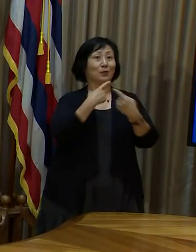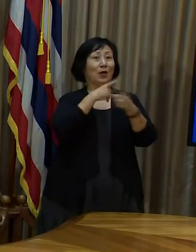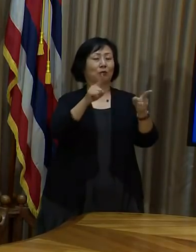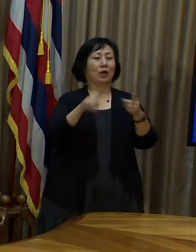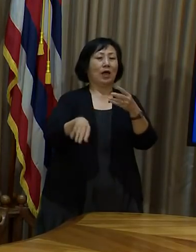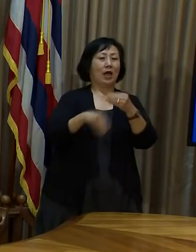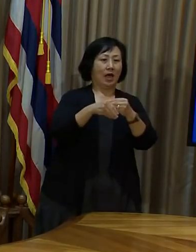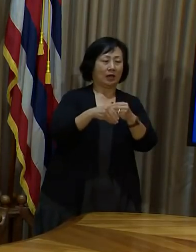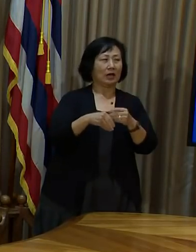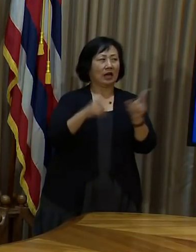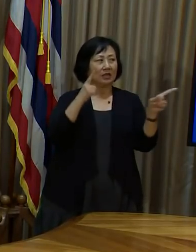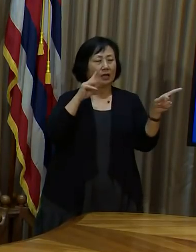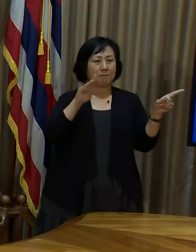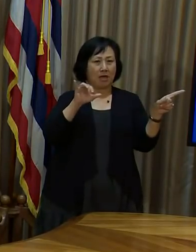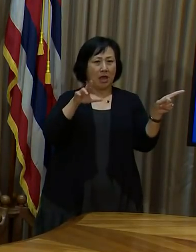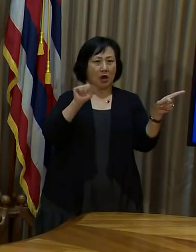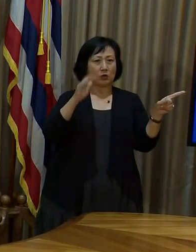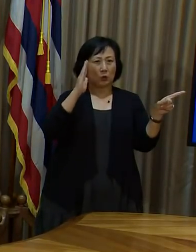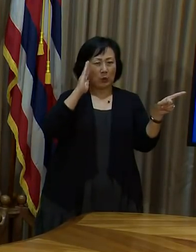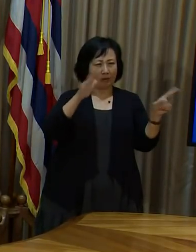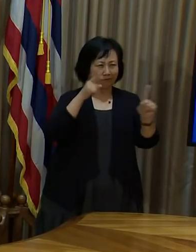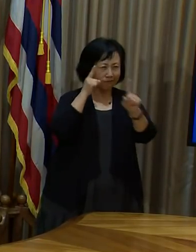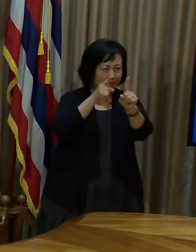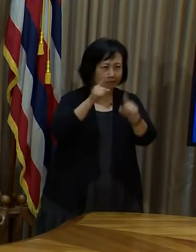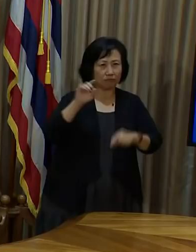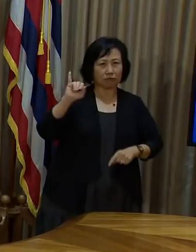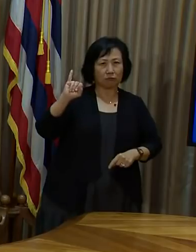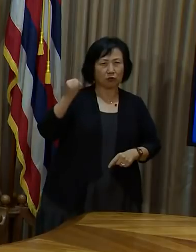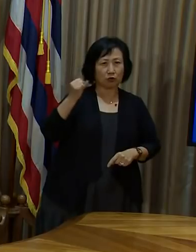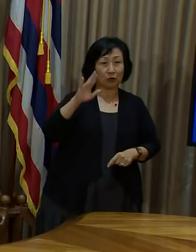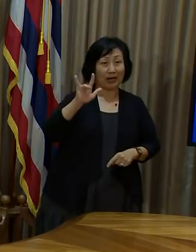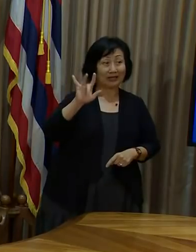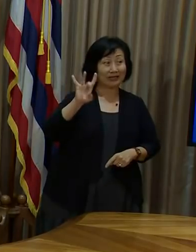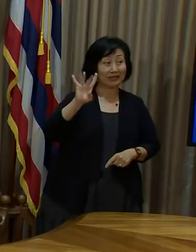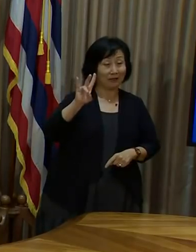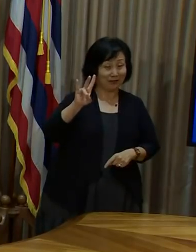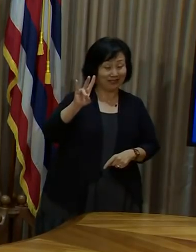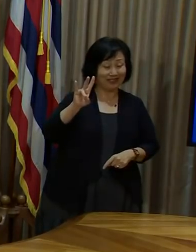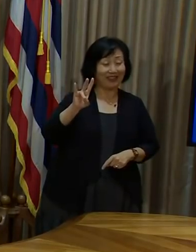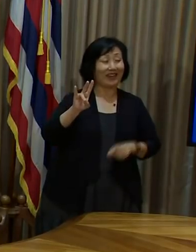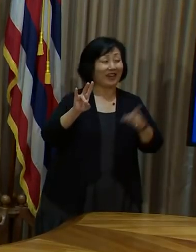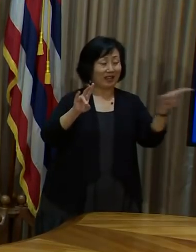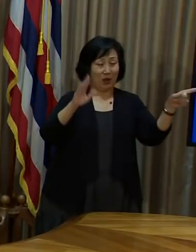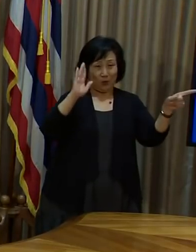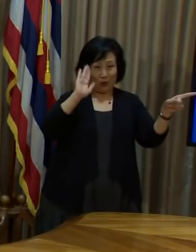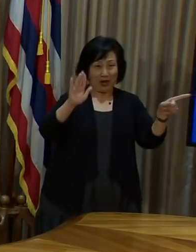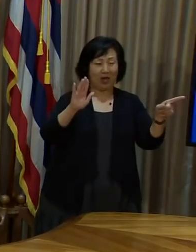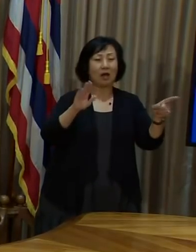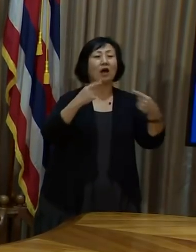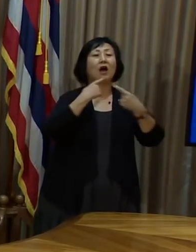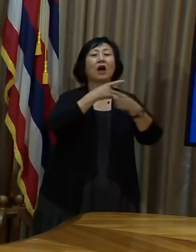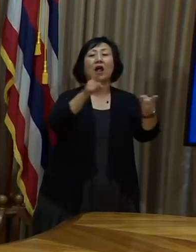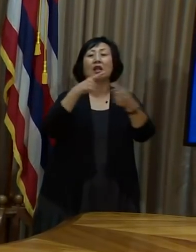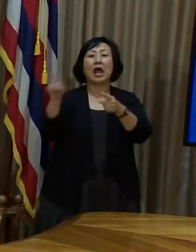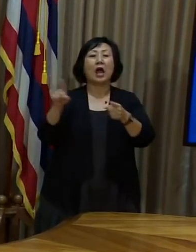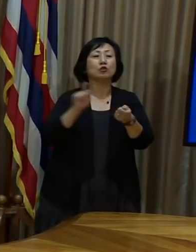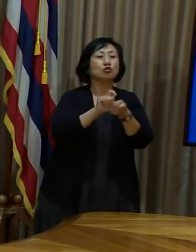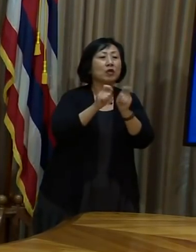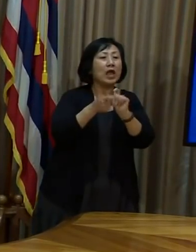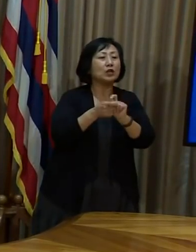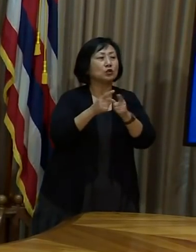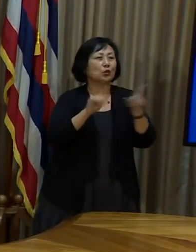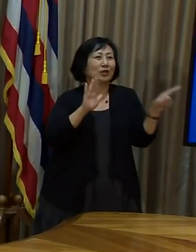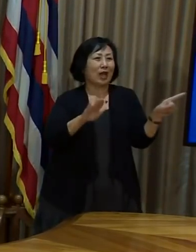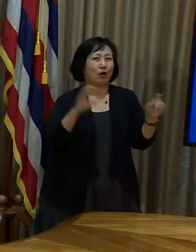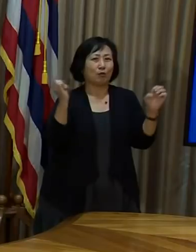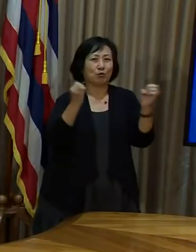mayors will be targeting July 7th, and they will be issuing changes to their emergency